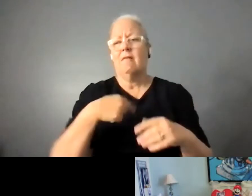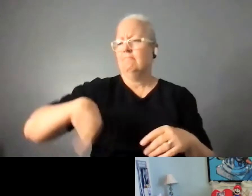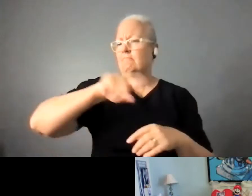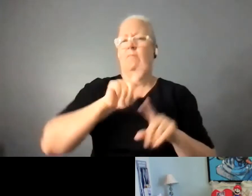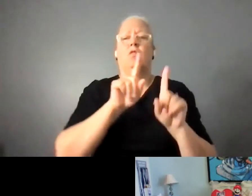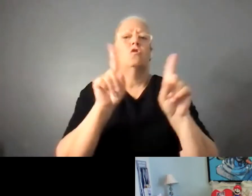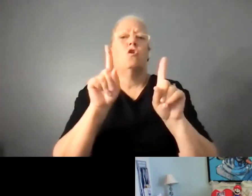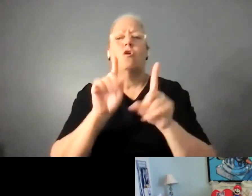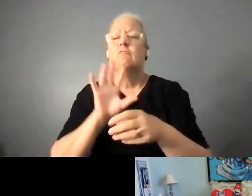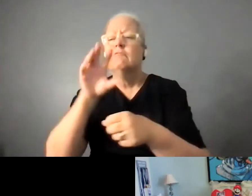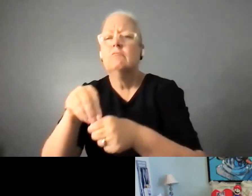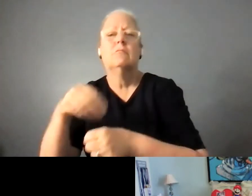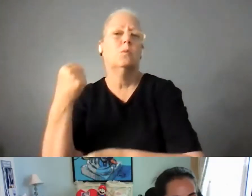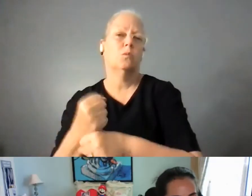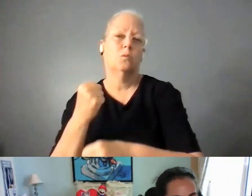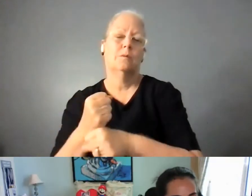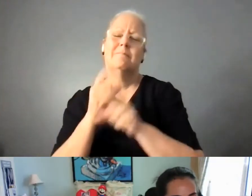environments.